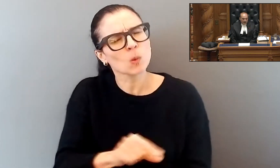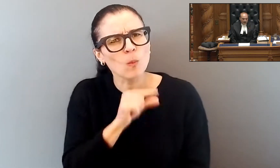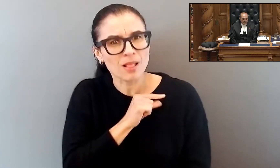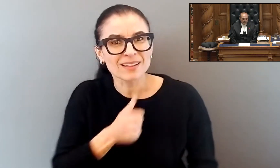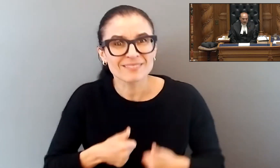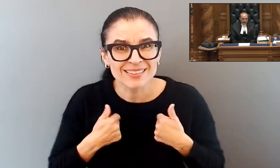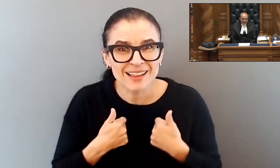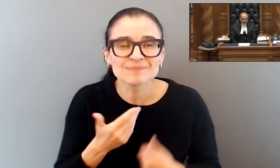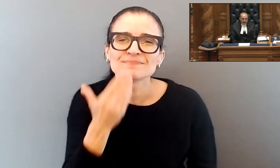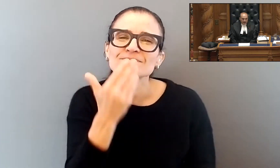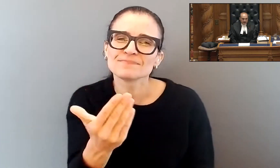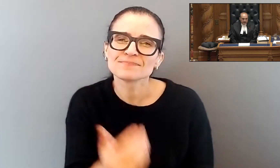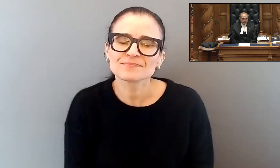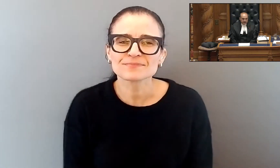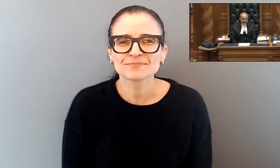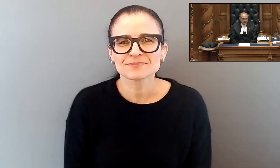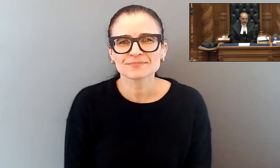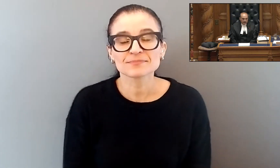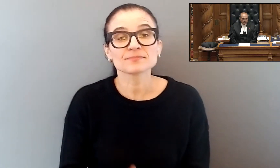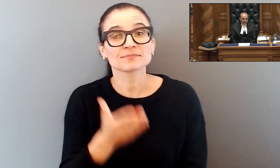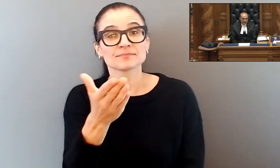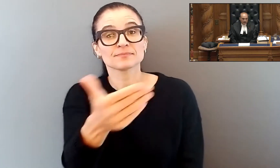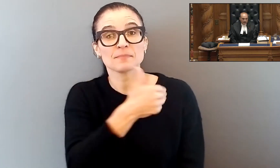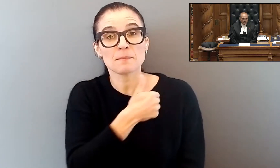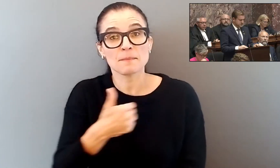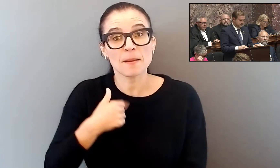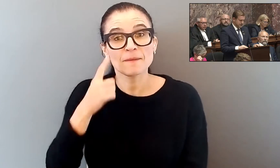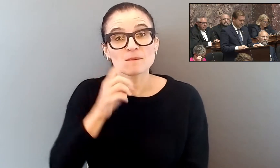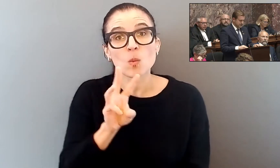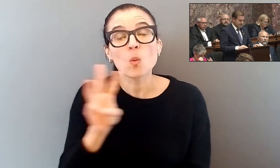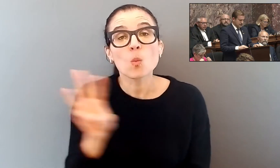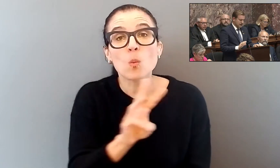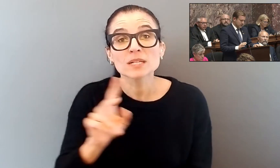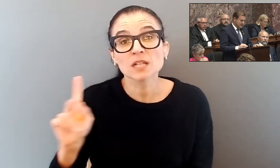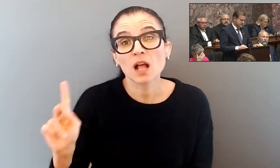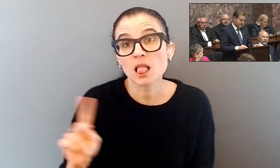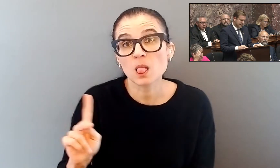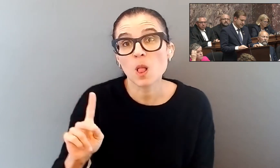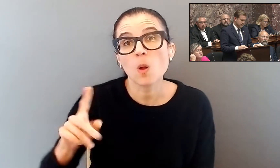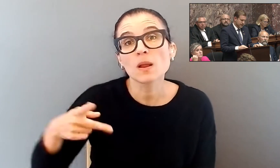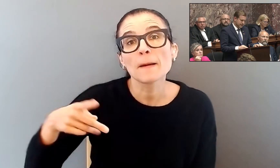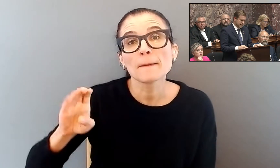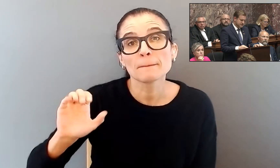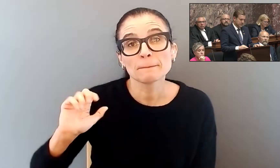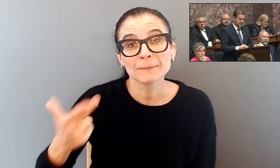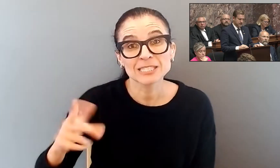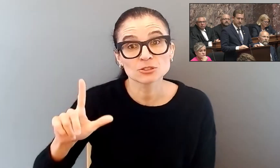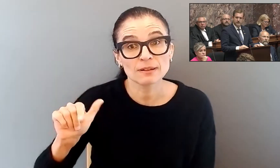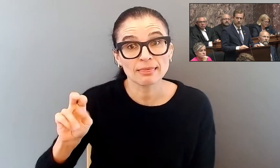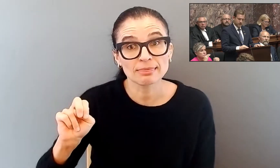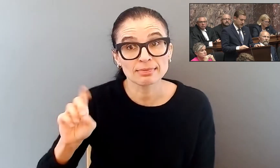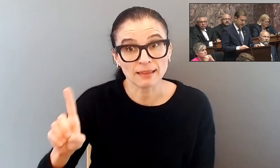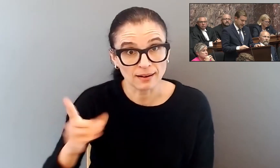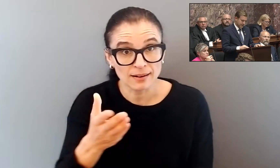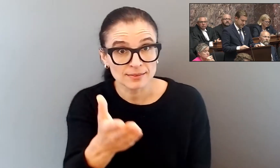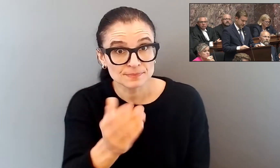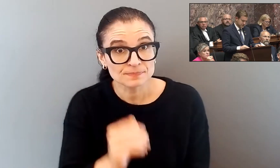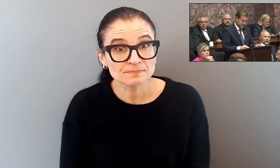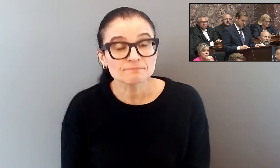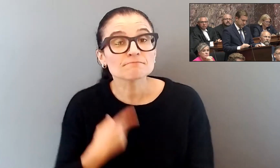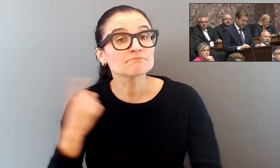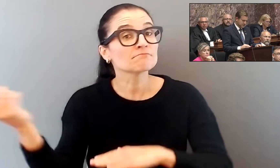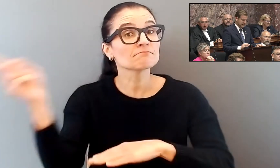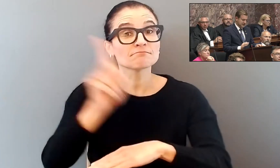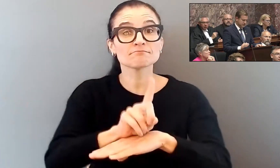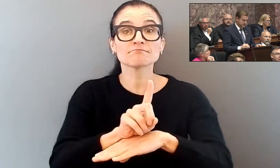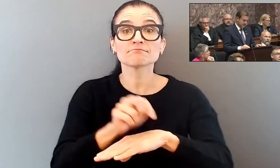Member for West Kelowna Peachland. Thank you, Mr. Speaker. I rise today to recognize a pillar of Okanagan heritage,